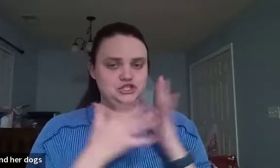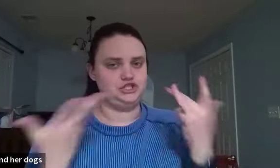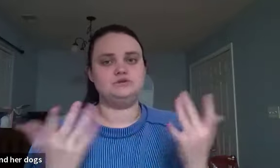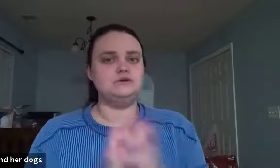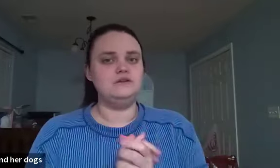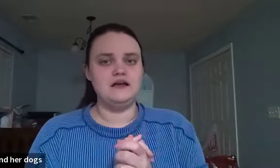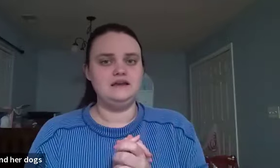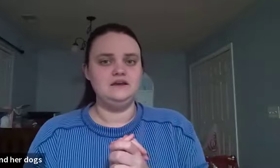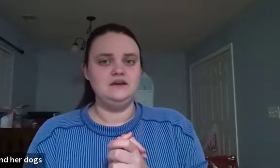in general,